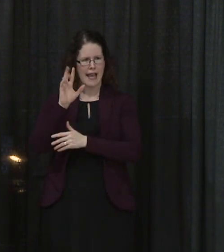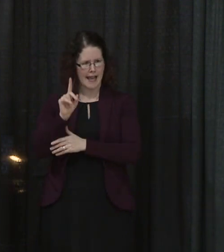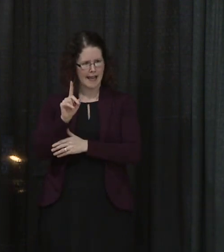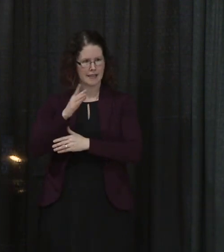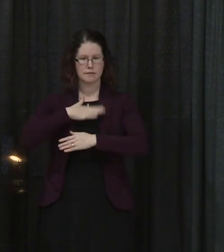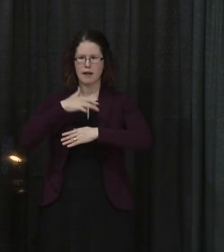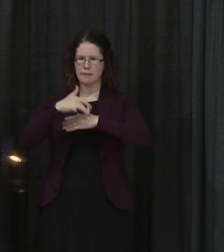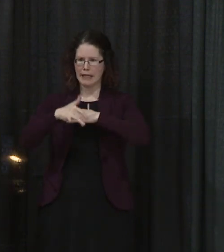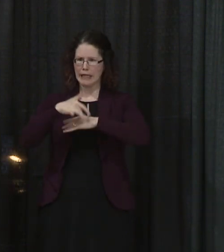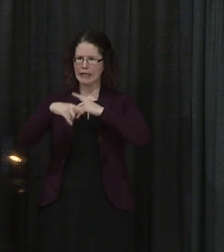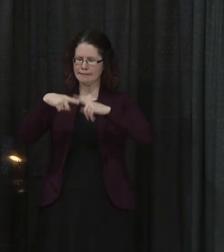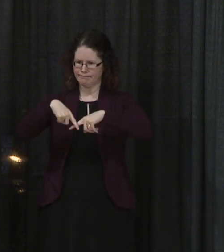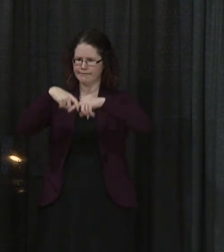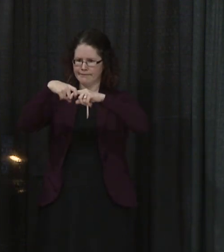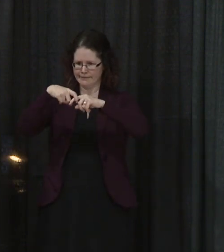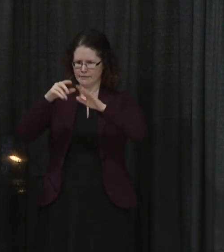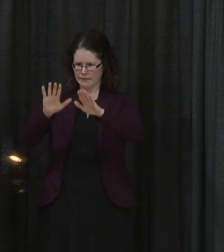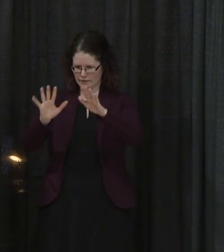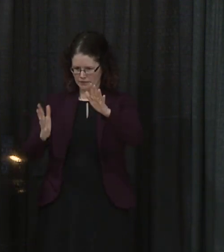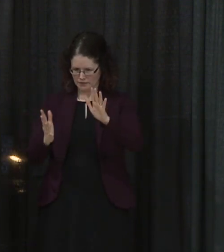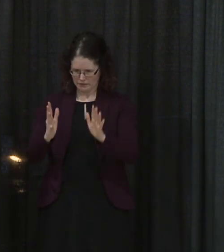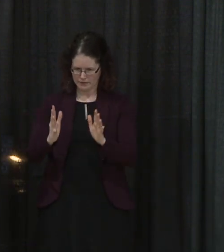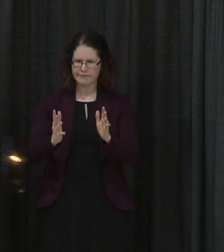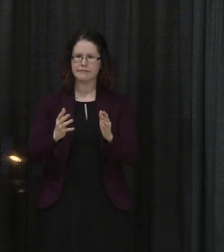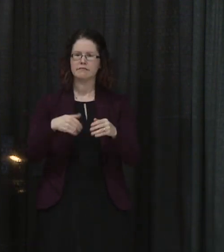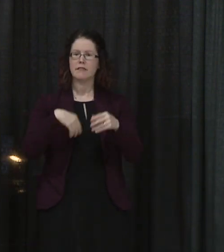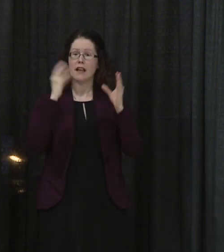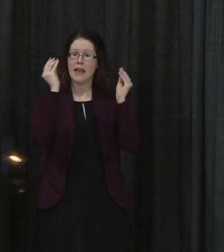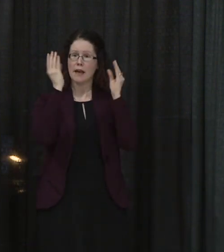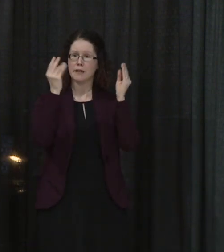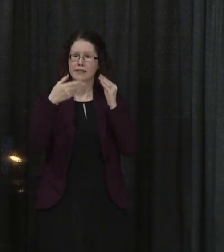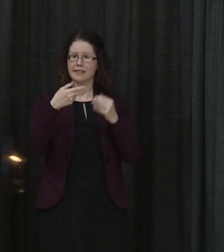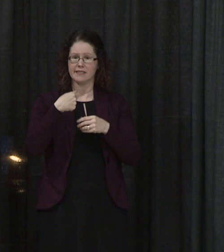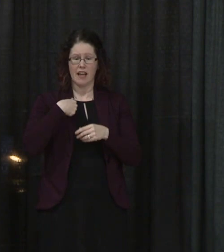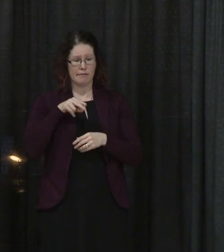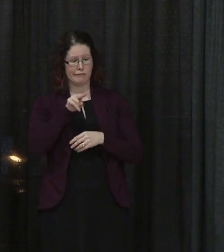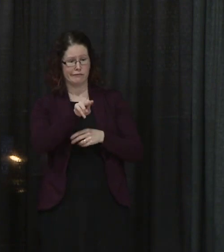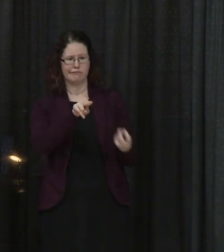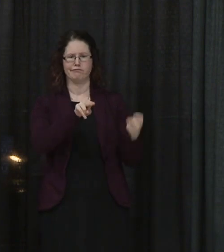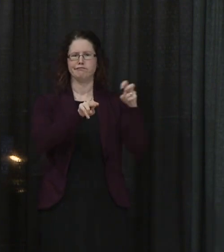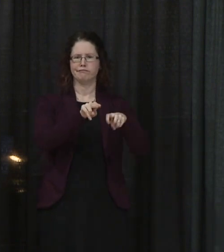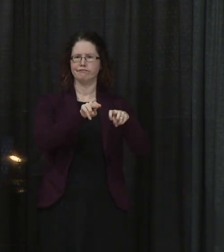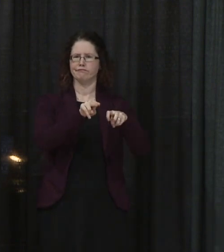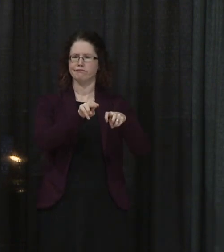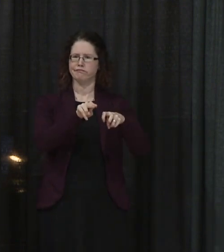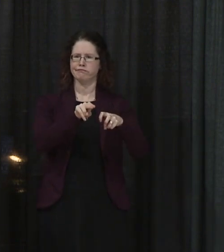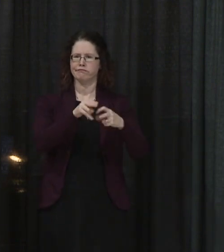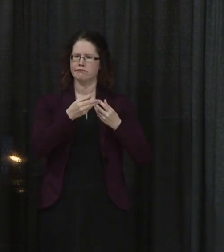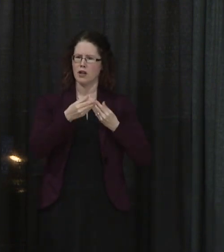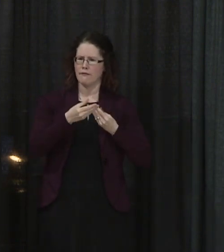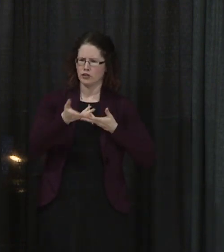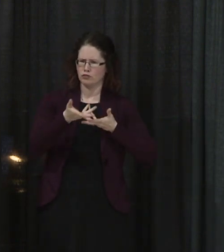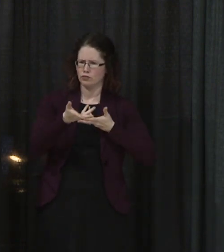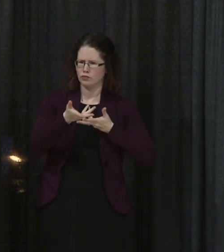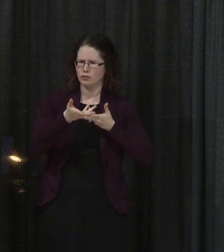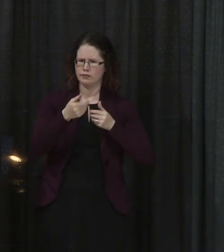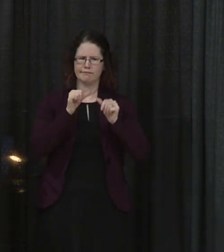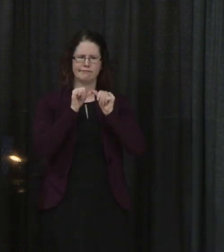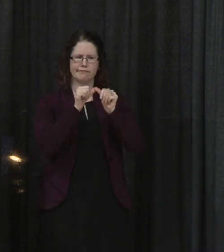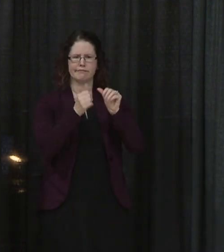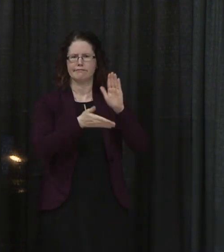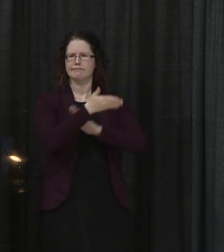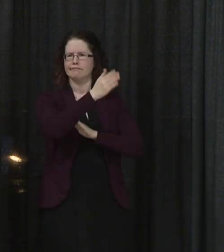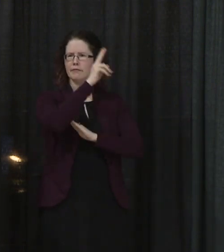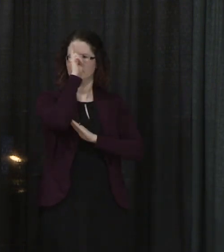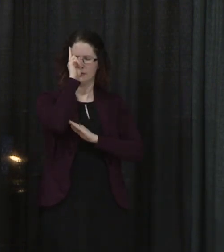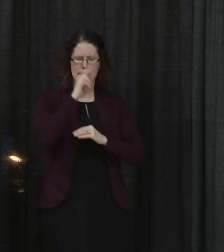she traveled with me in the ambulance to the hospital, providing me with great care and comfort. And when she was about to leave me in the emergency